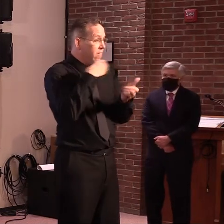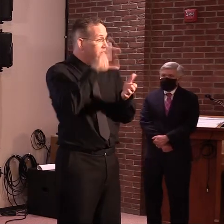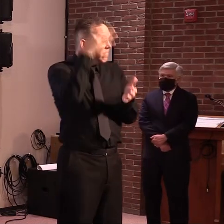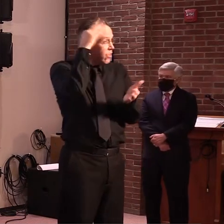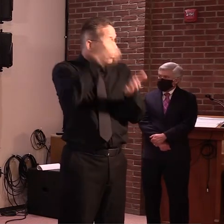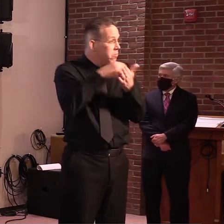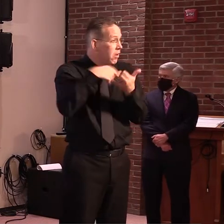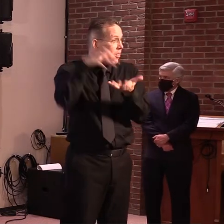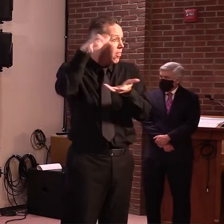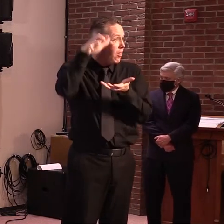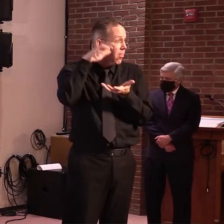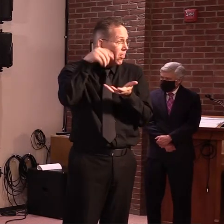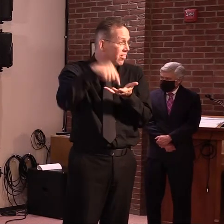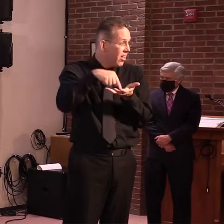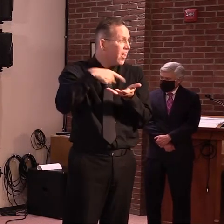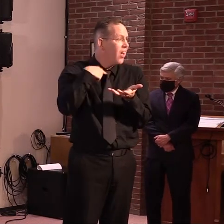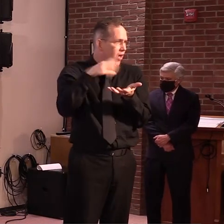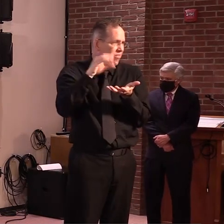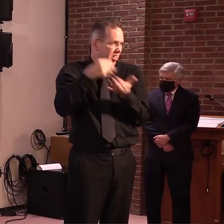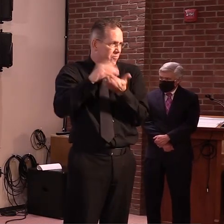this very purpose.